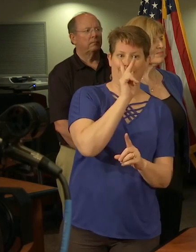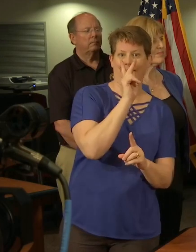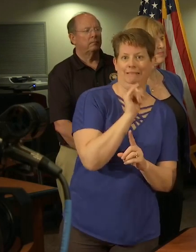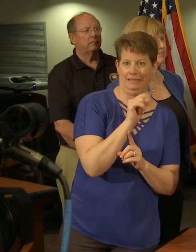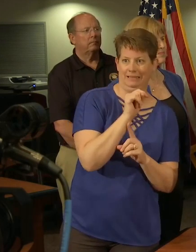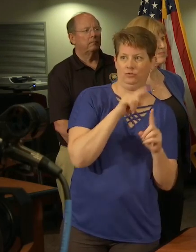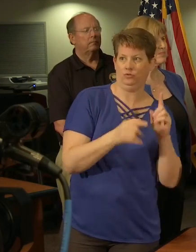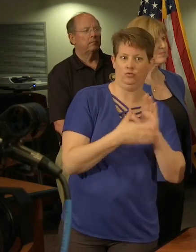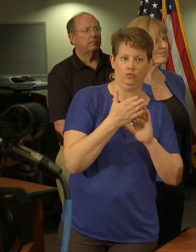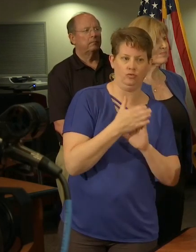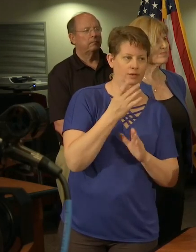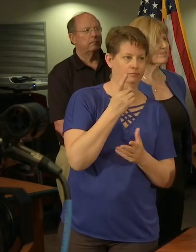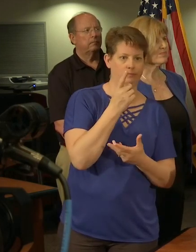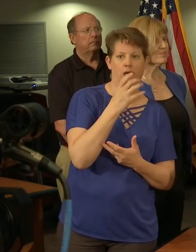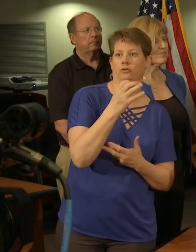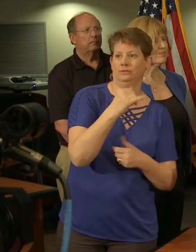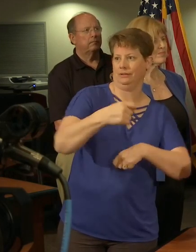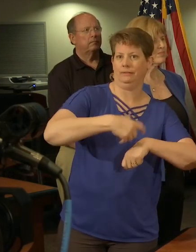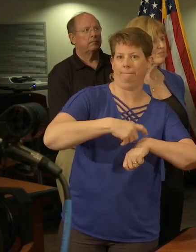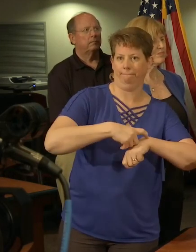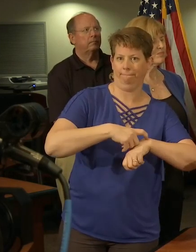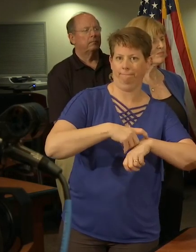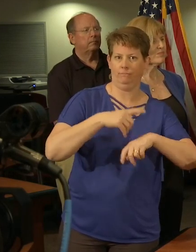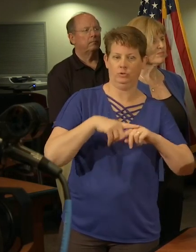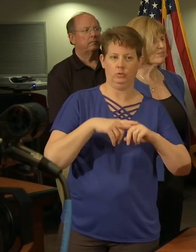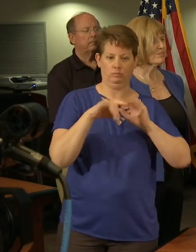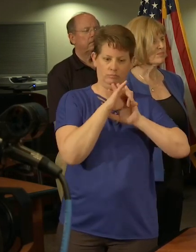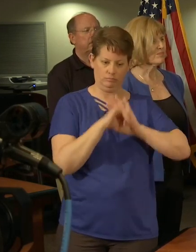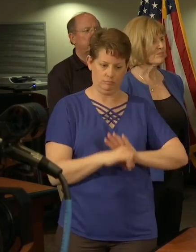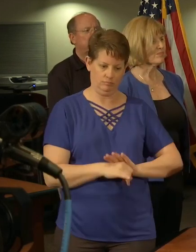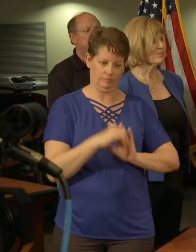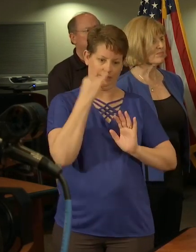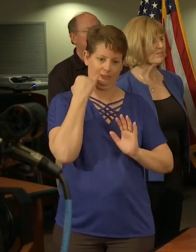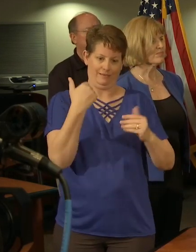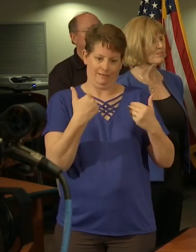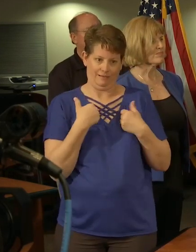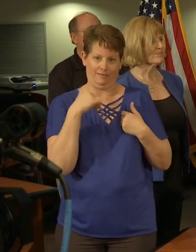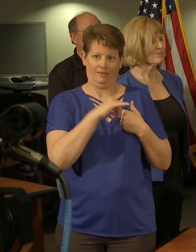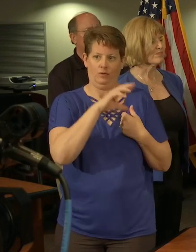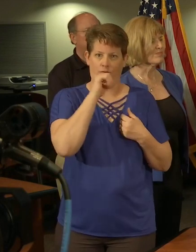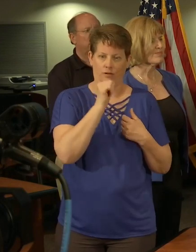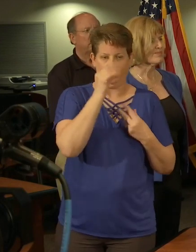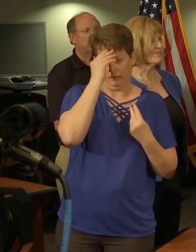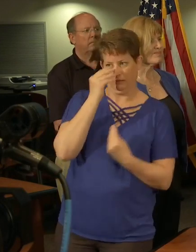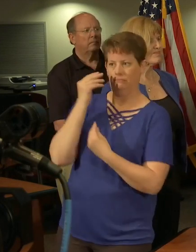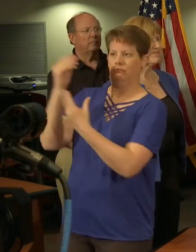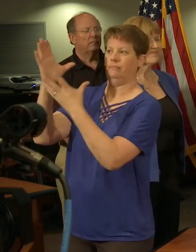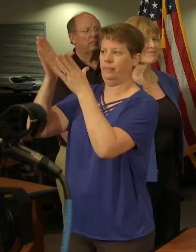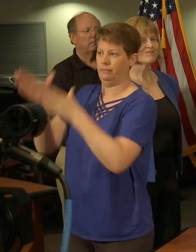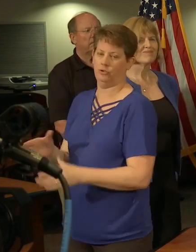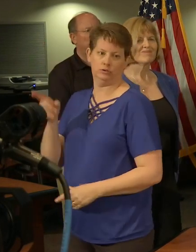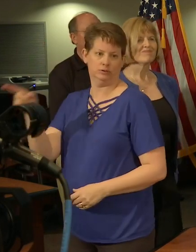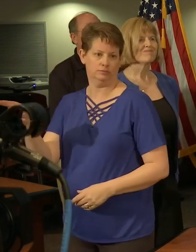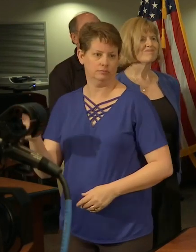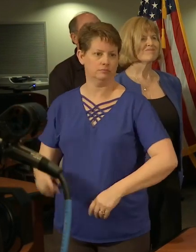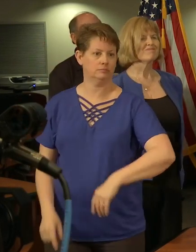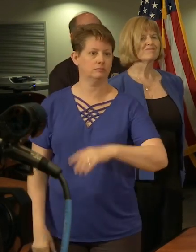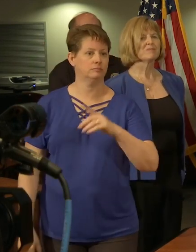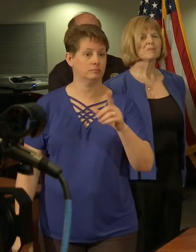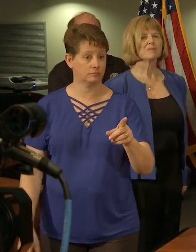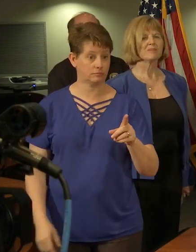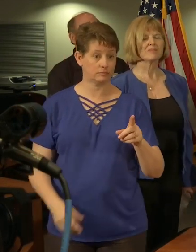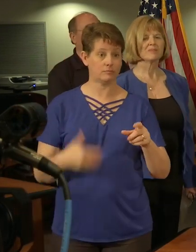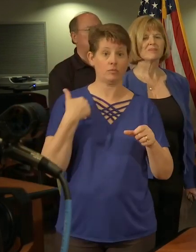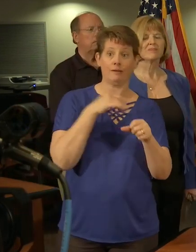run batches of hundreds of tests at a time to report the test results back to the providers. Okay, so are there